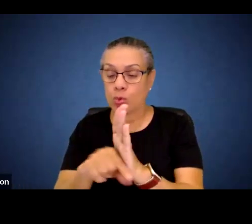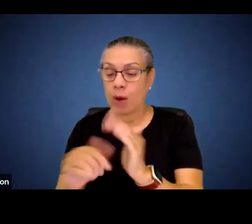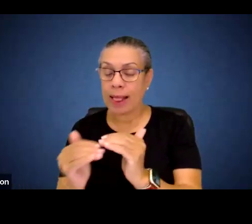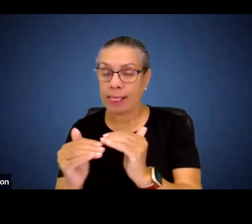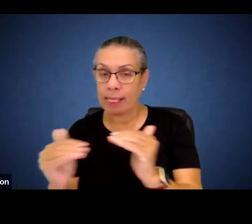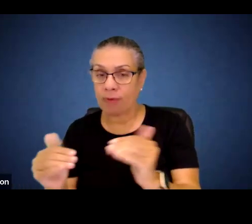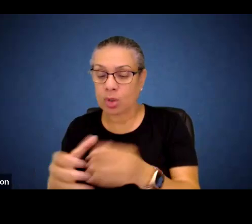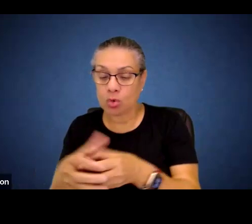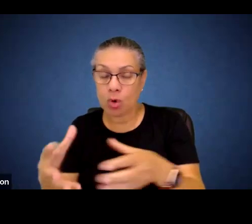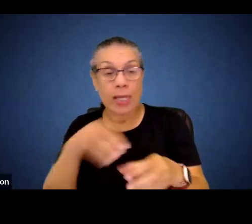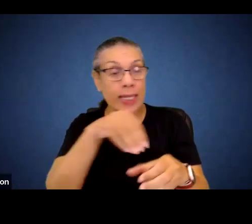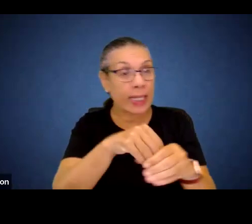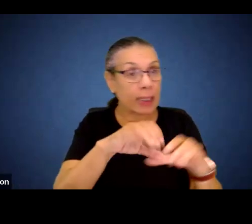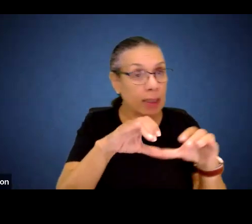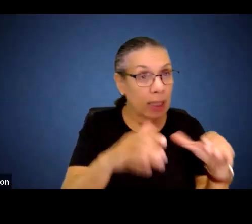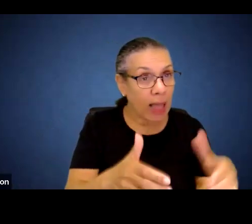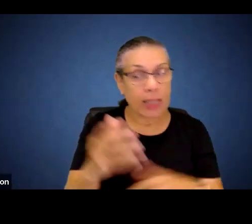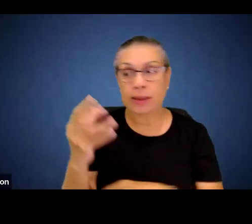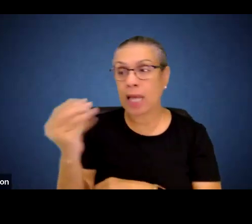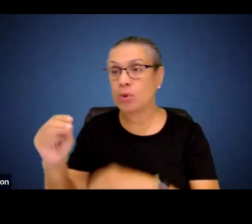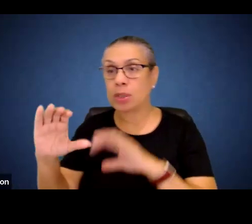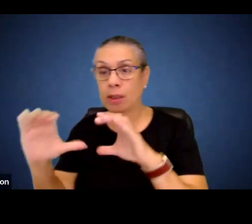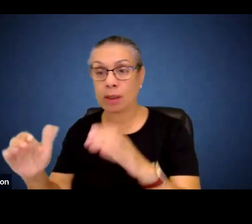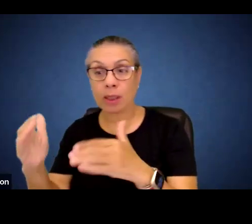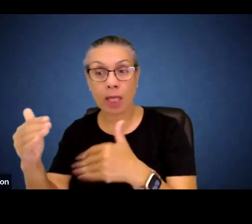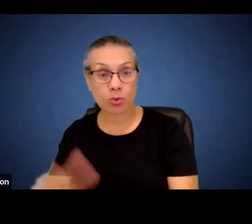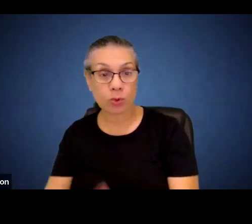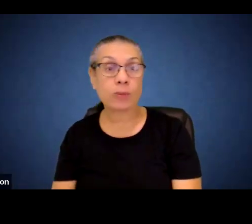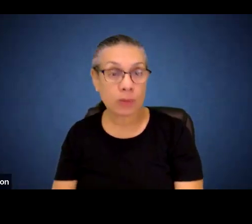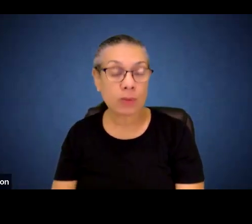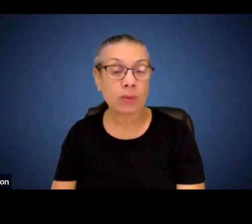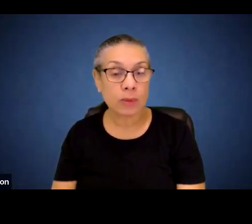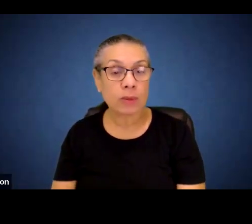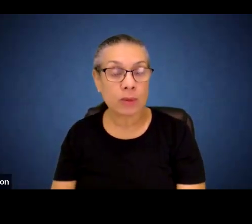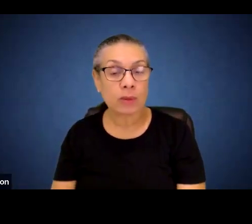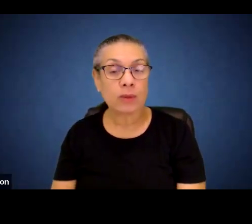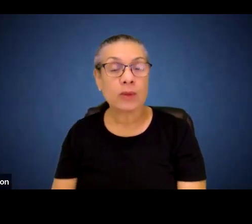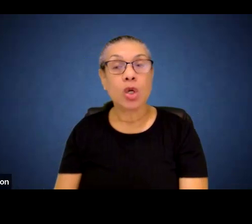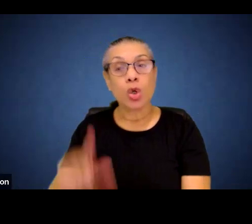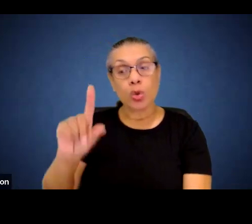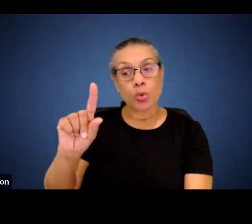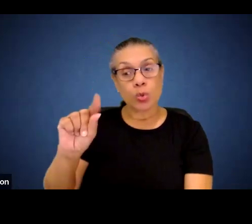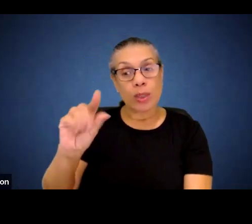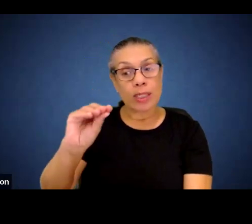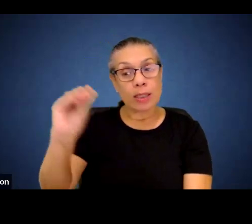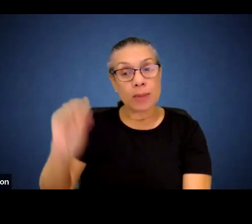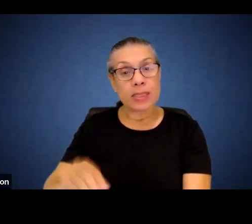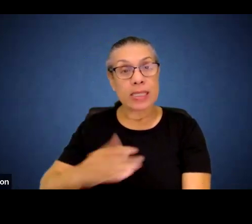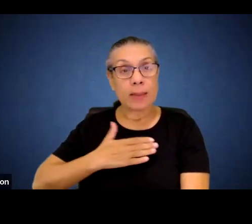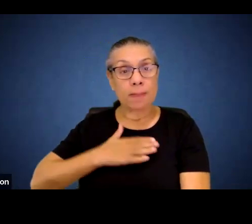enrichment in both in-class and outside the classroom as well. This is particularly important because 20% of my students